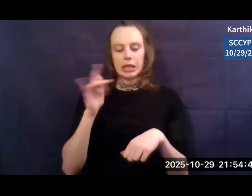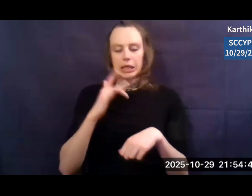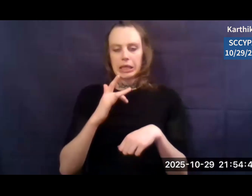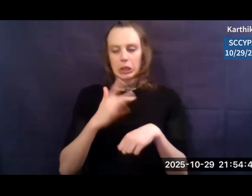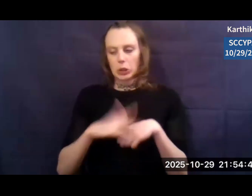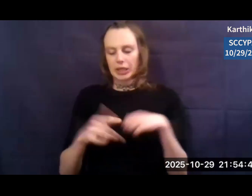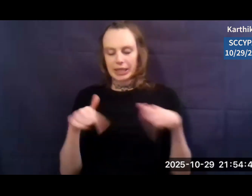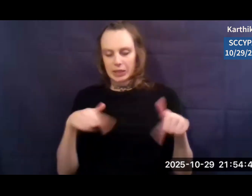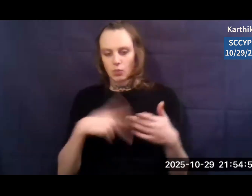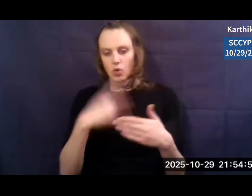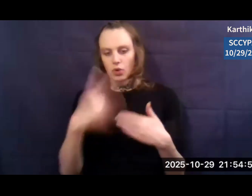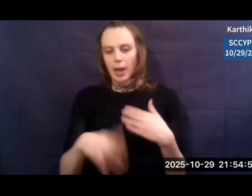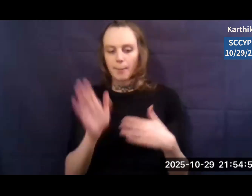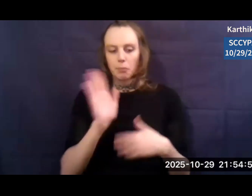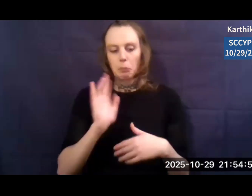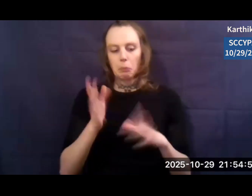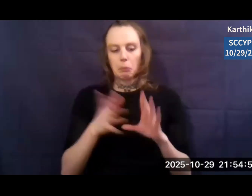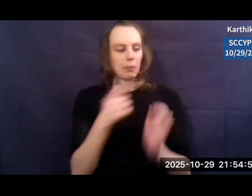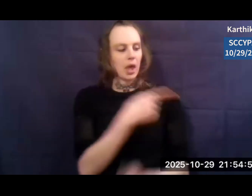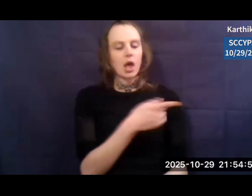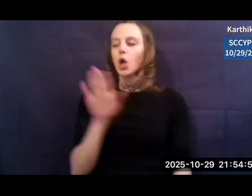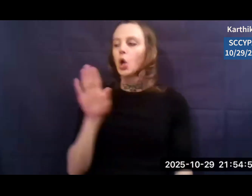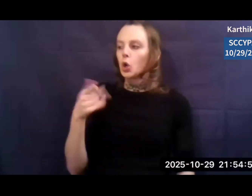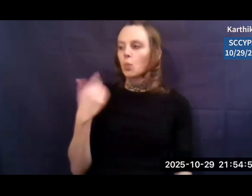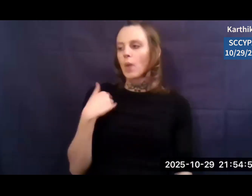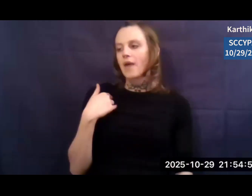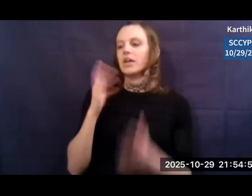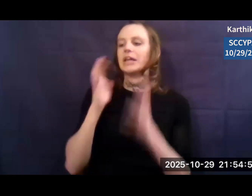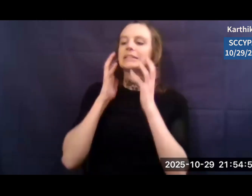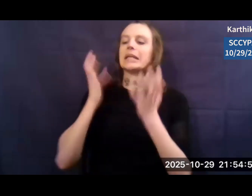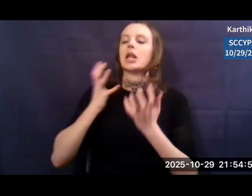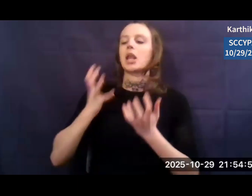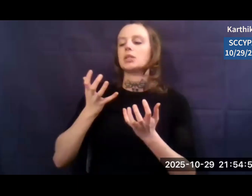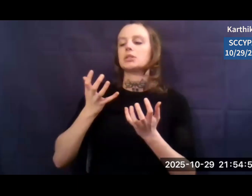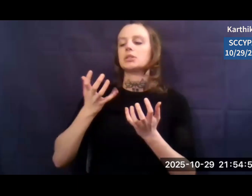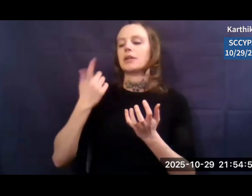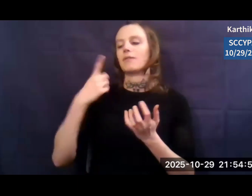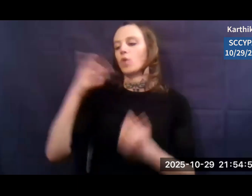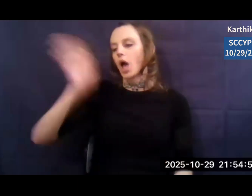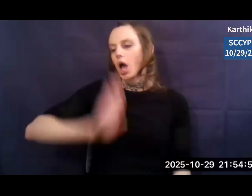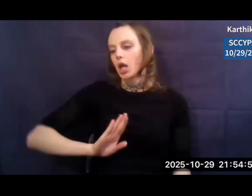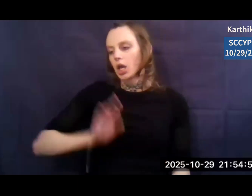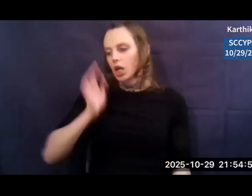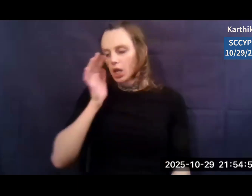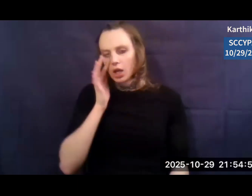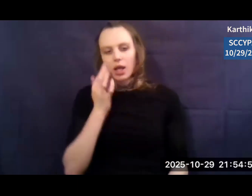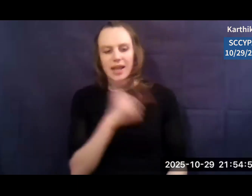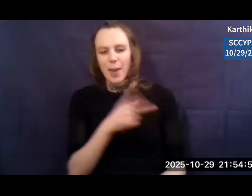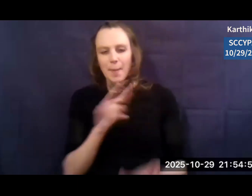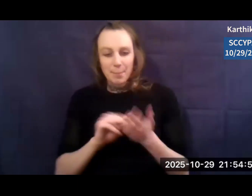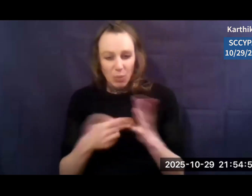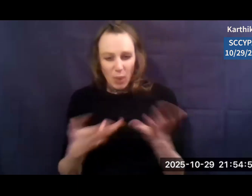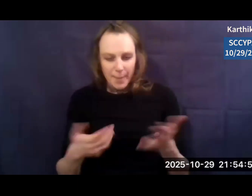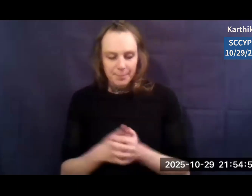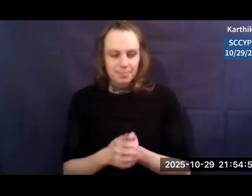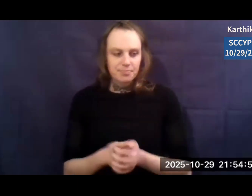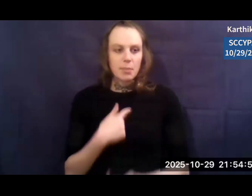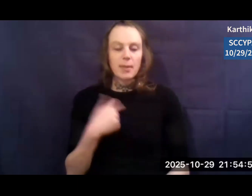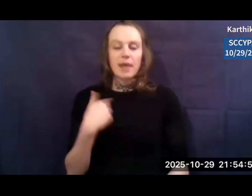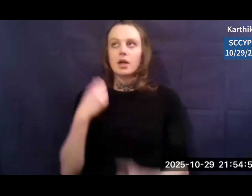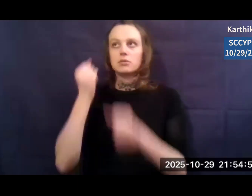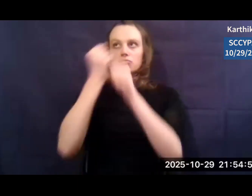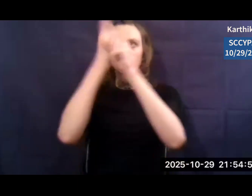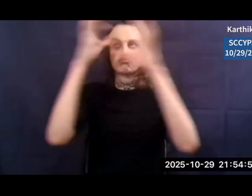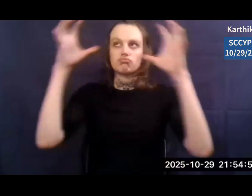have Santa Claus for God. And like what he meant by that is like, like I had like this idea,